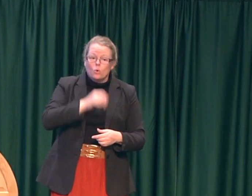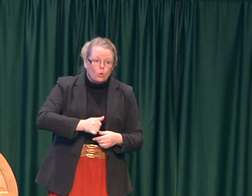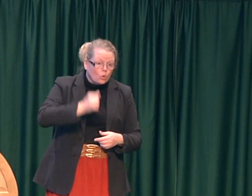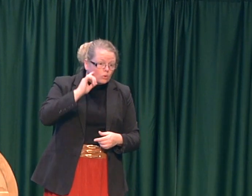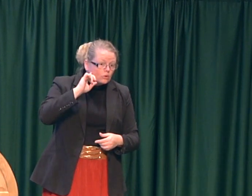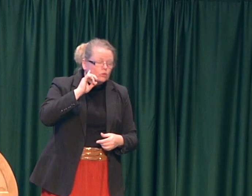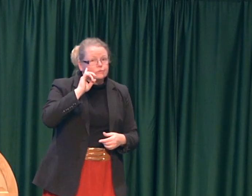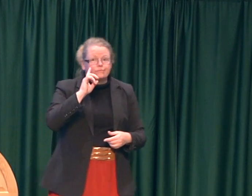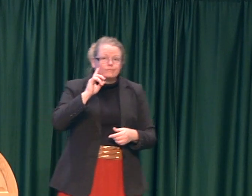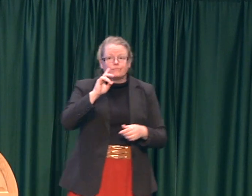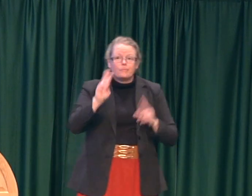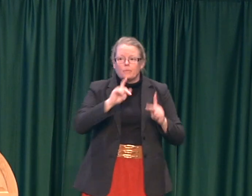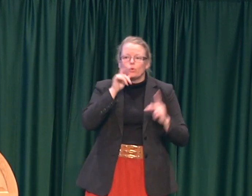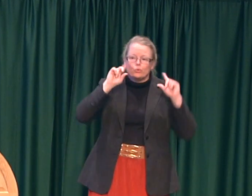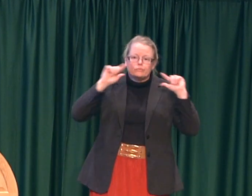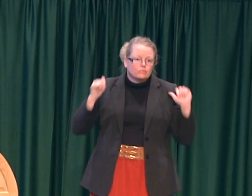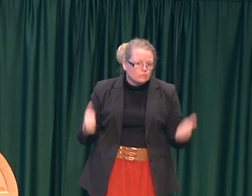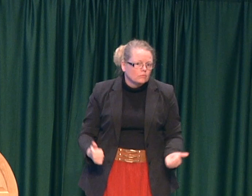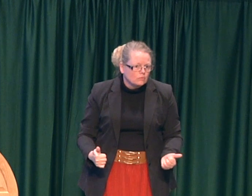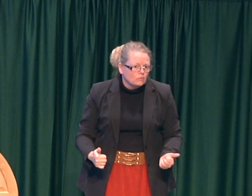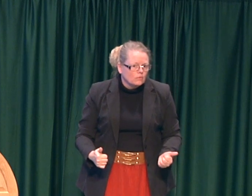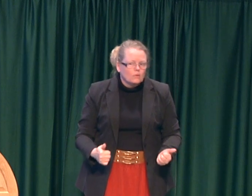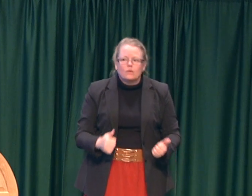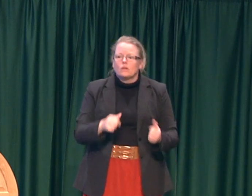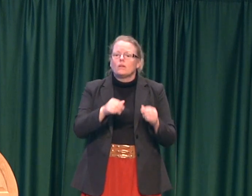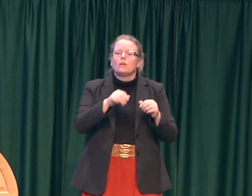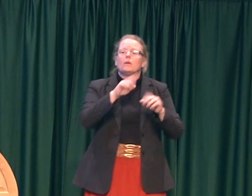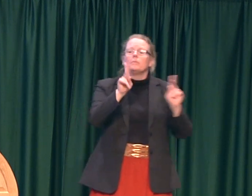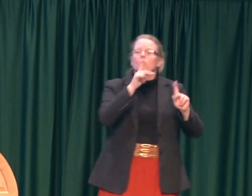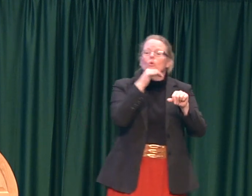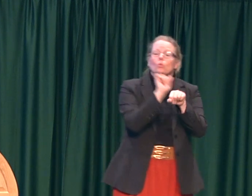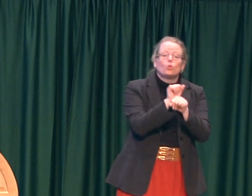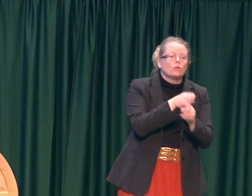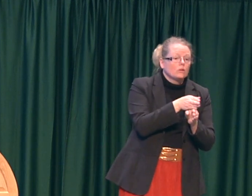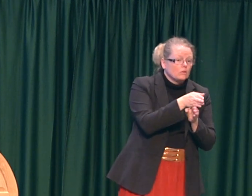deaf, hard of hearing people, people who are aging, who have lost their hearing,